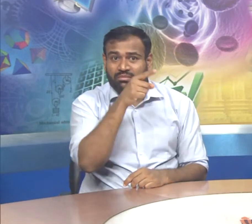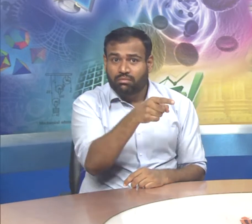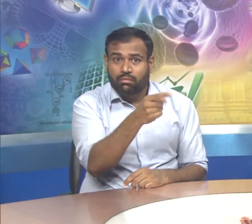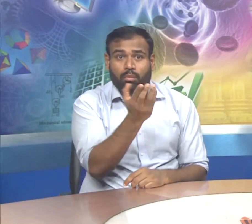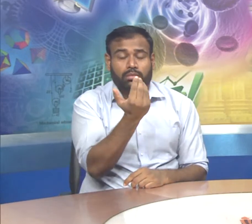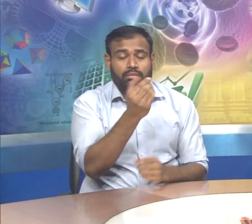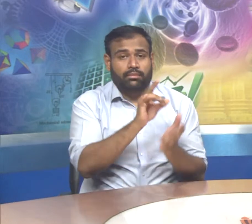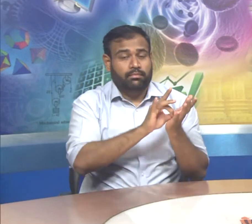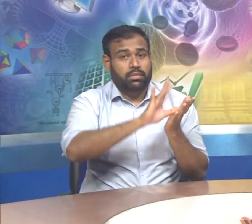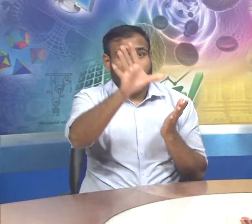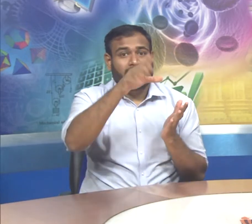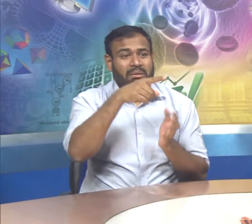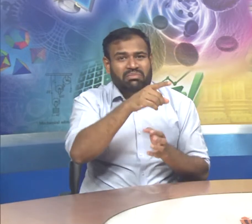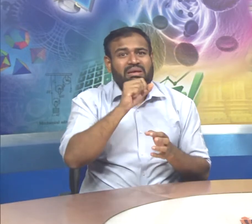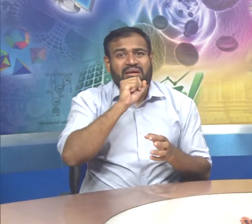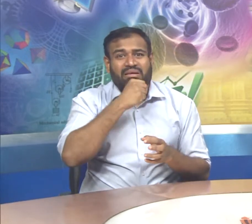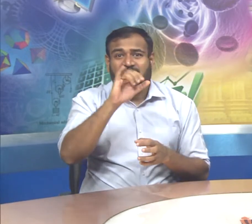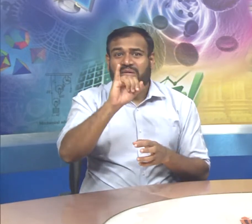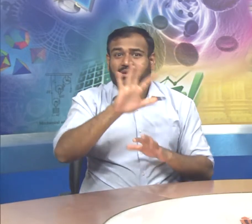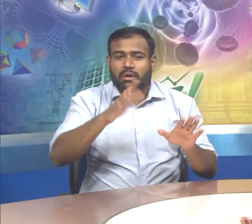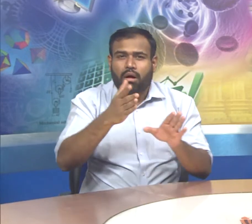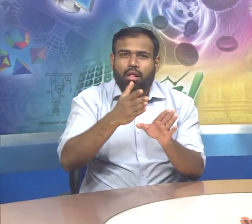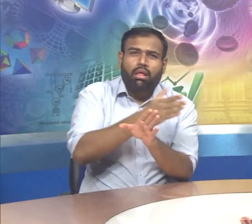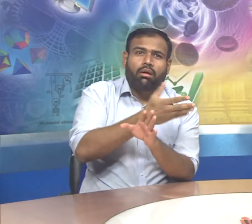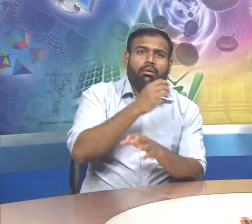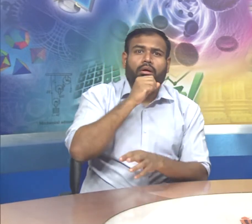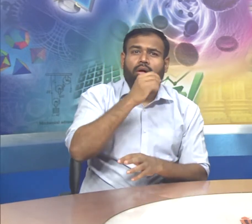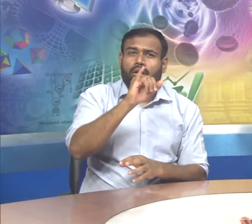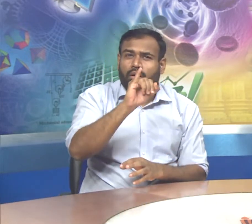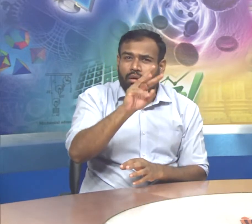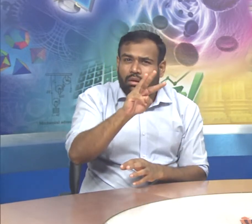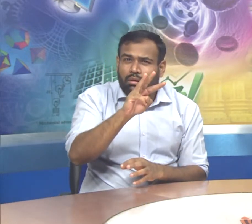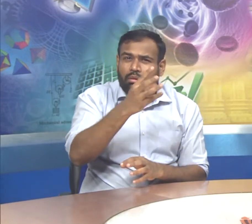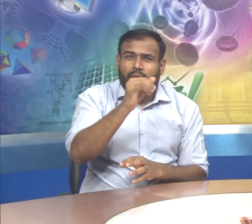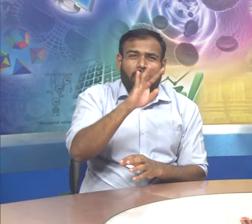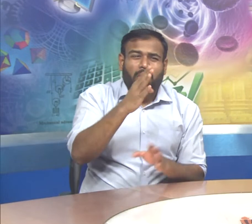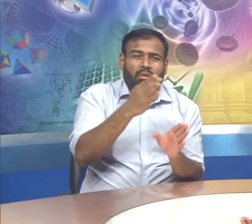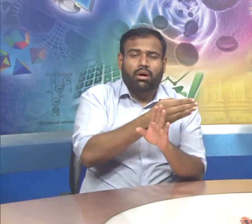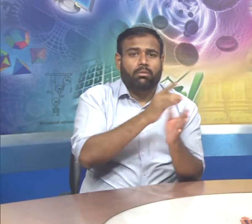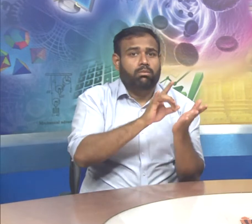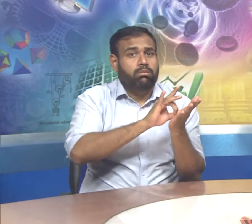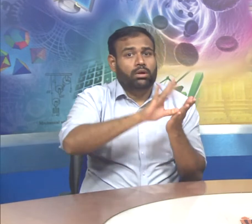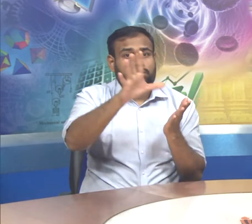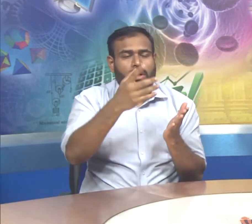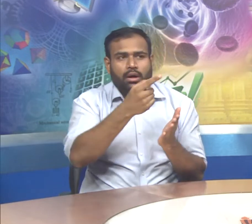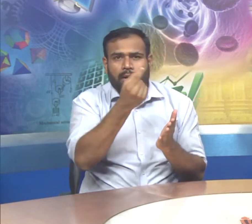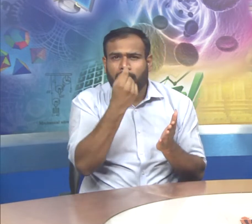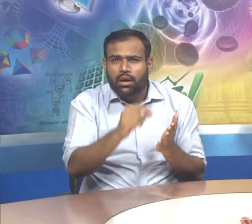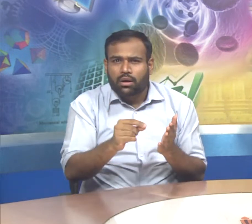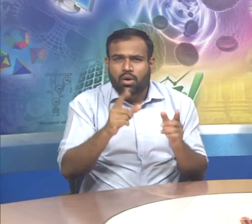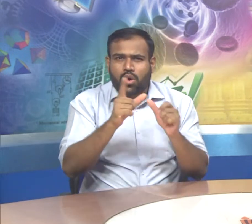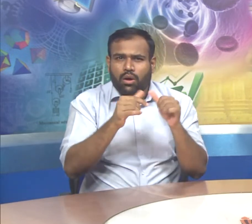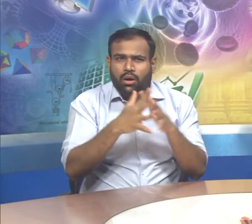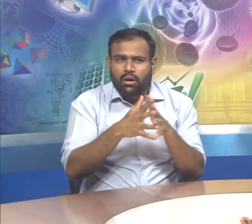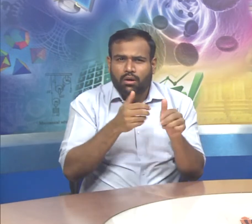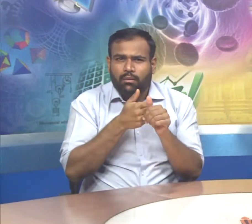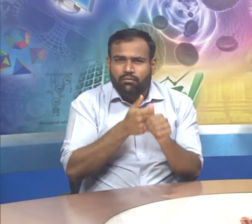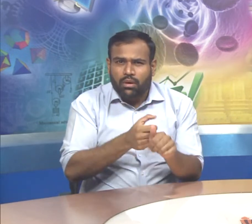exceptional cases, a Supreme Court judge may be removed before the age